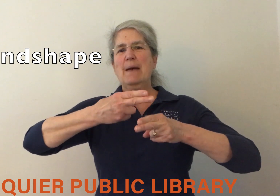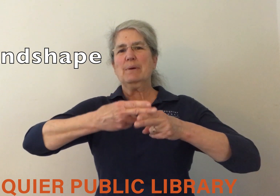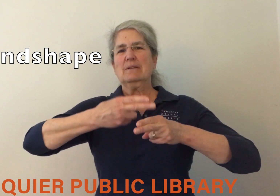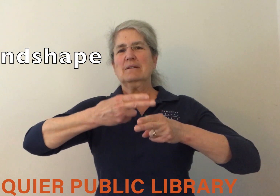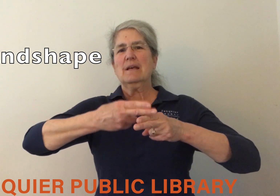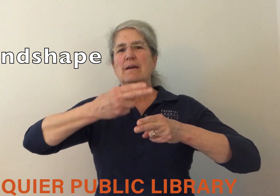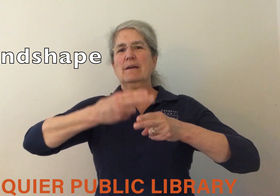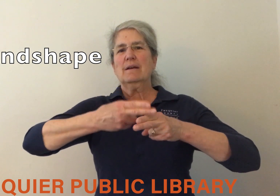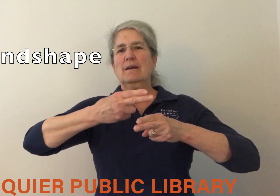it.